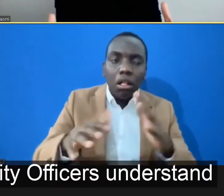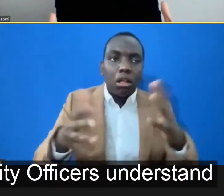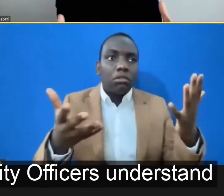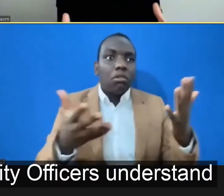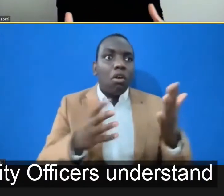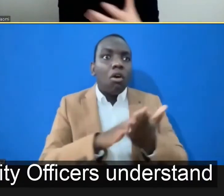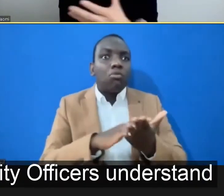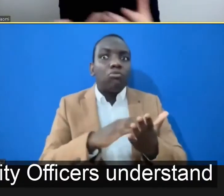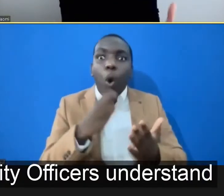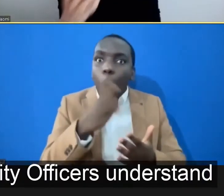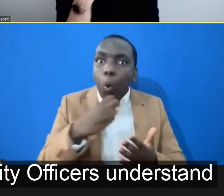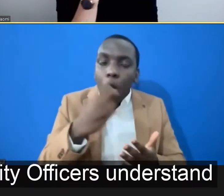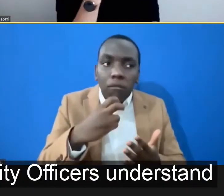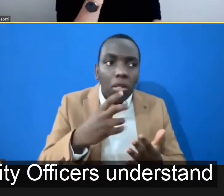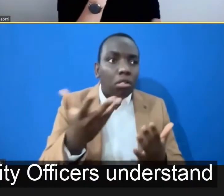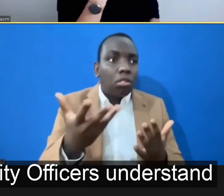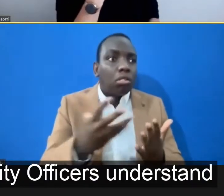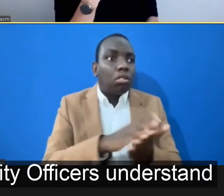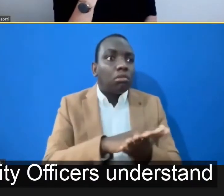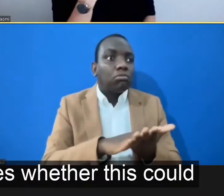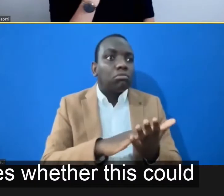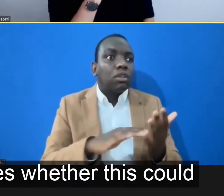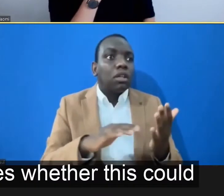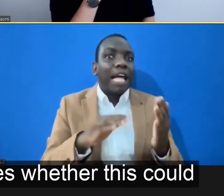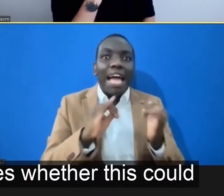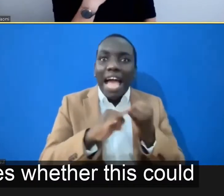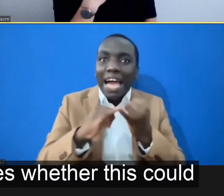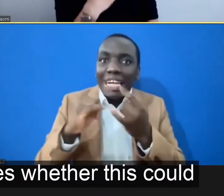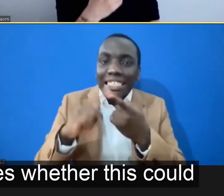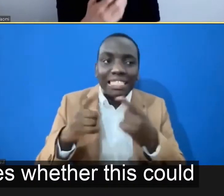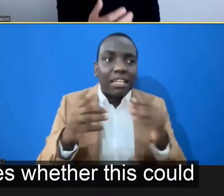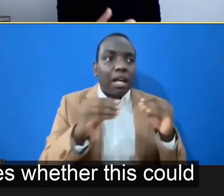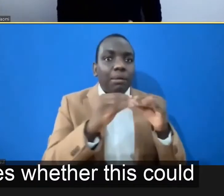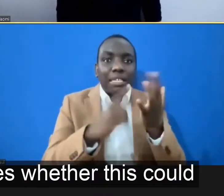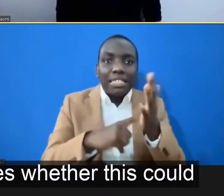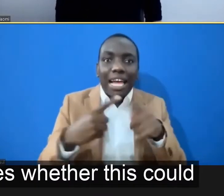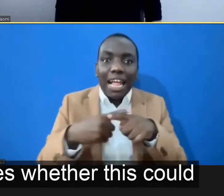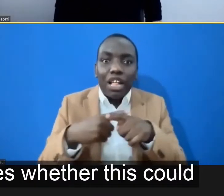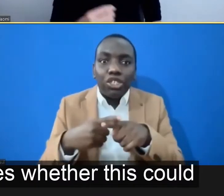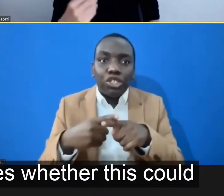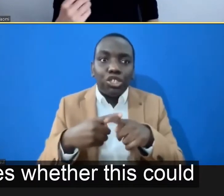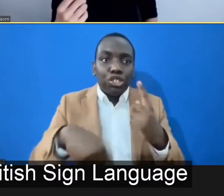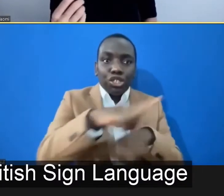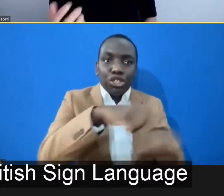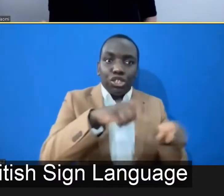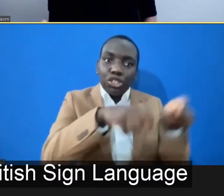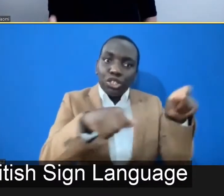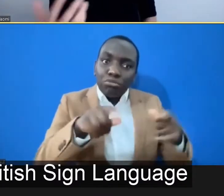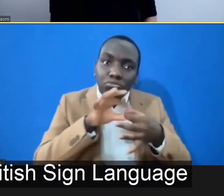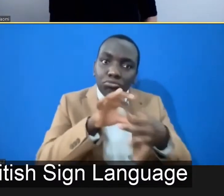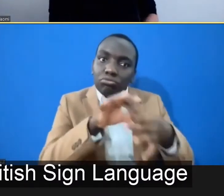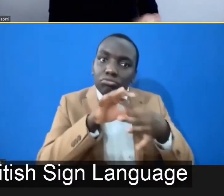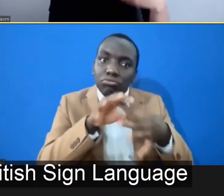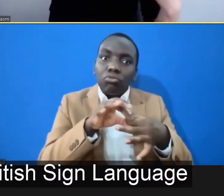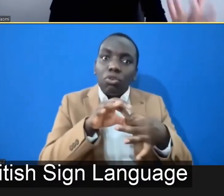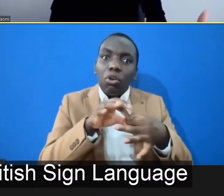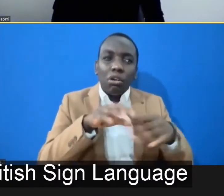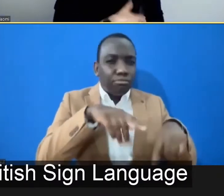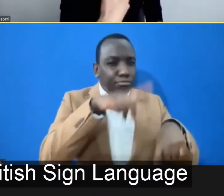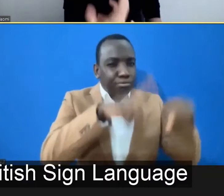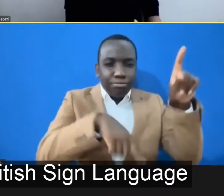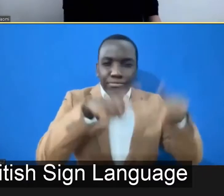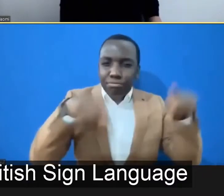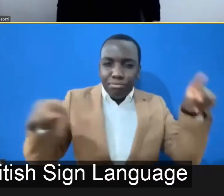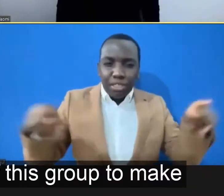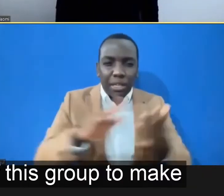important that community officers understand preferred communication styles, whether this could be an oral method, SSE, full